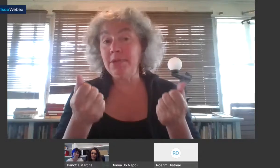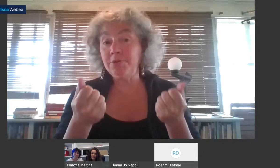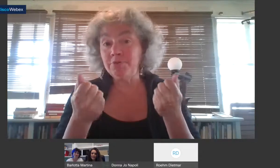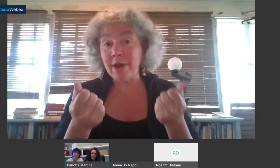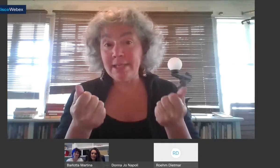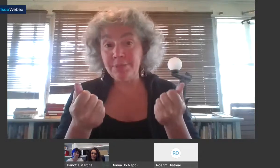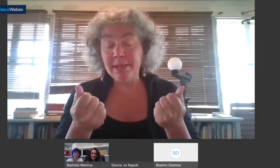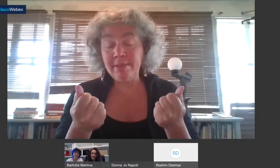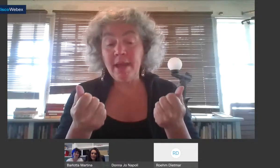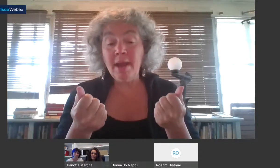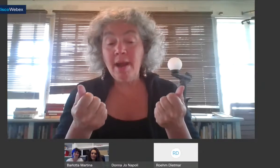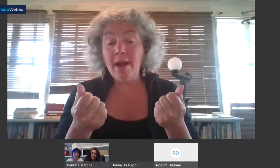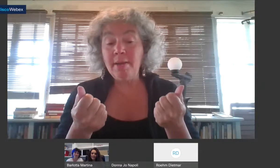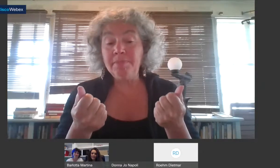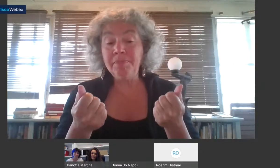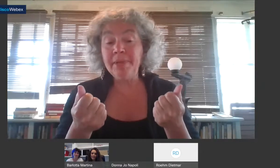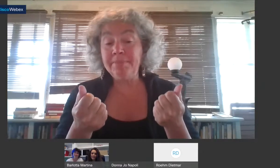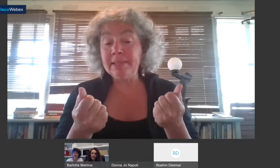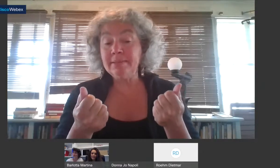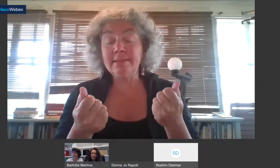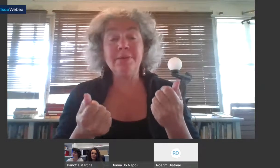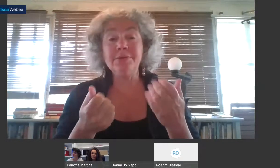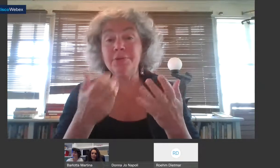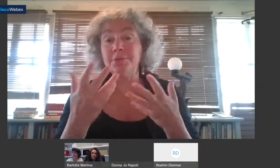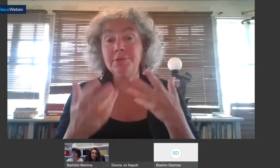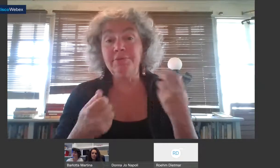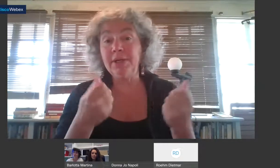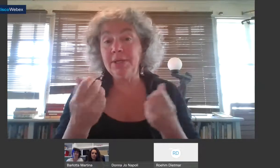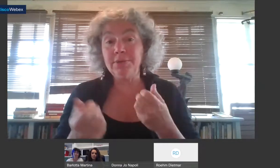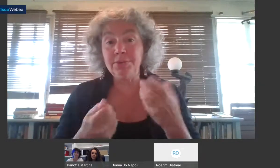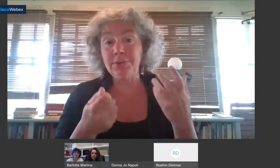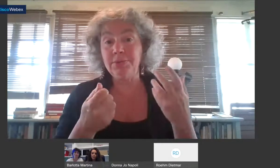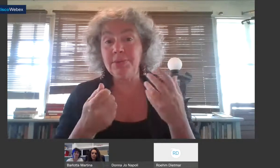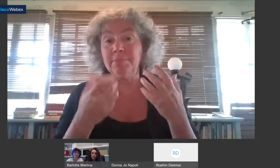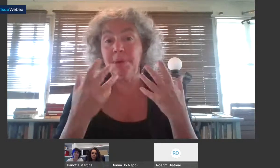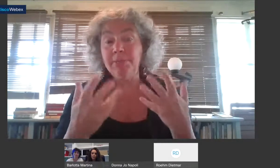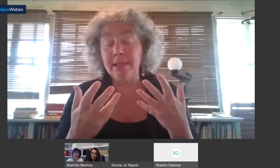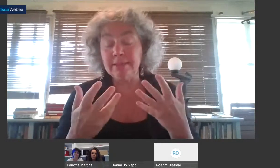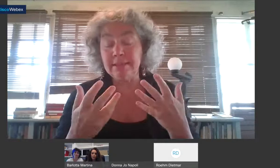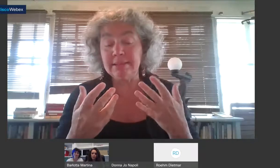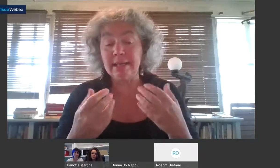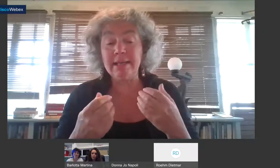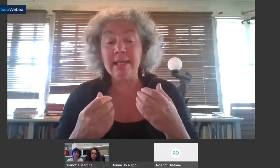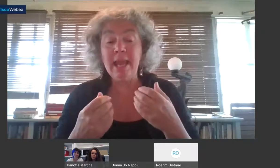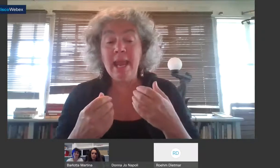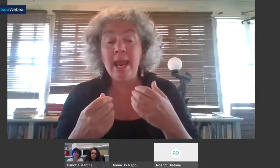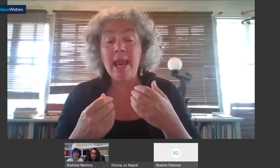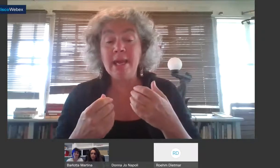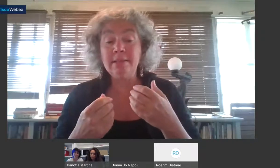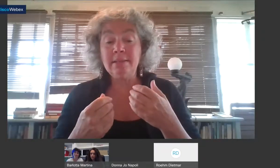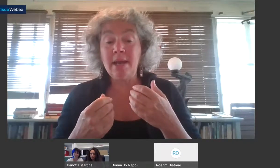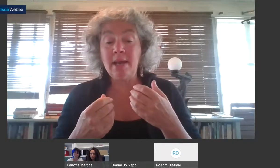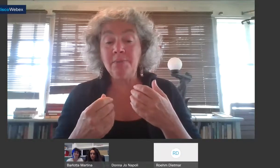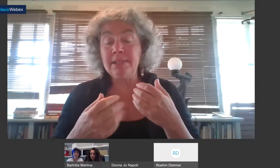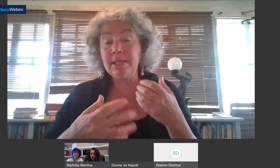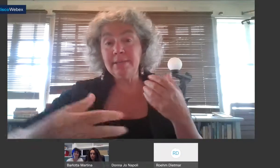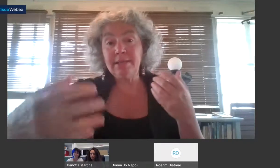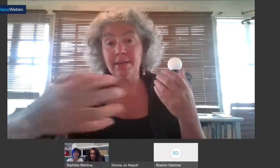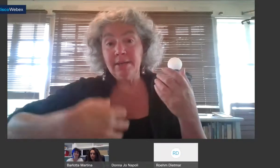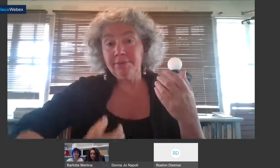you write with. But signers are also very used to using both hands in signing. And when necessary, if you've got